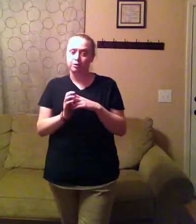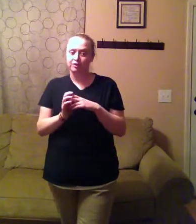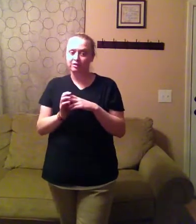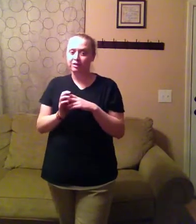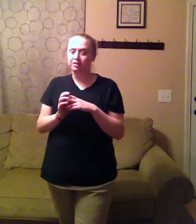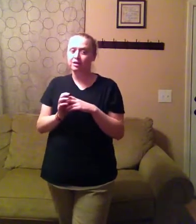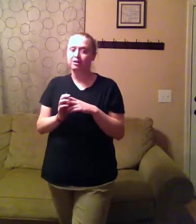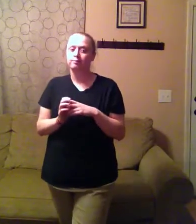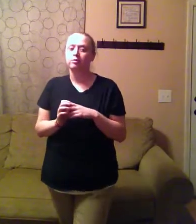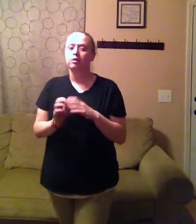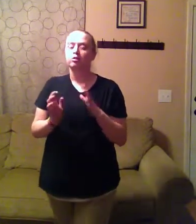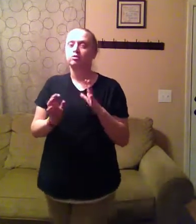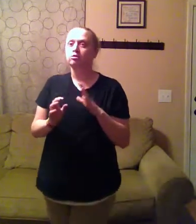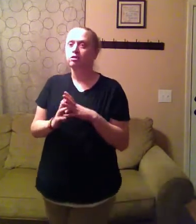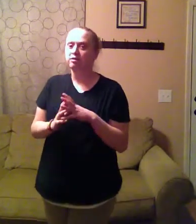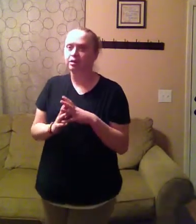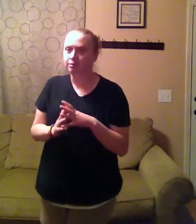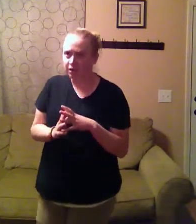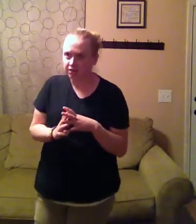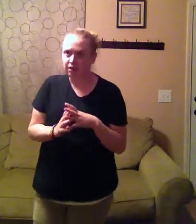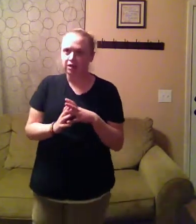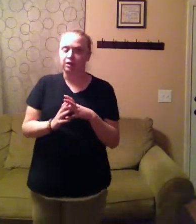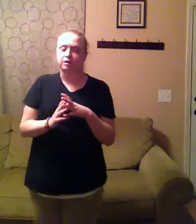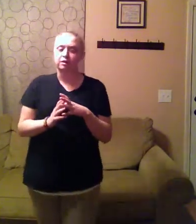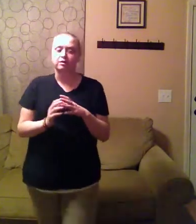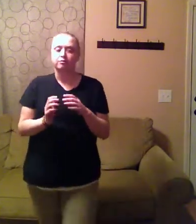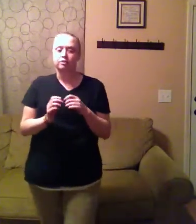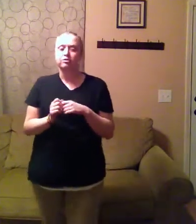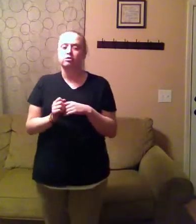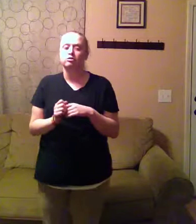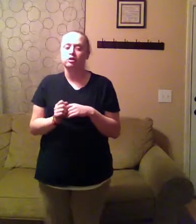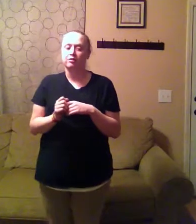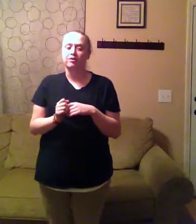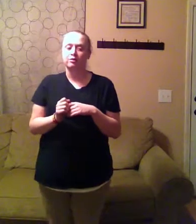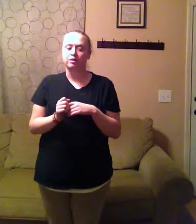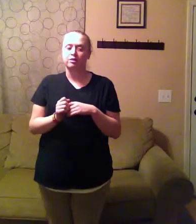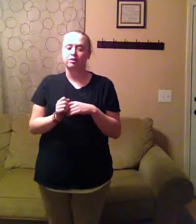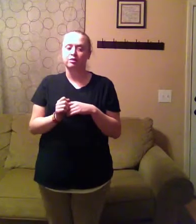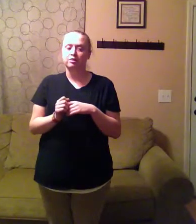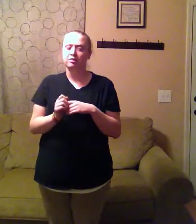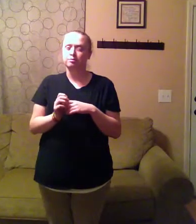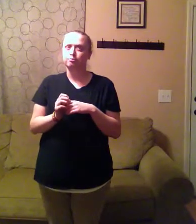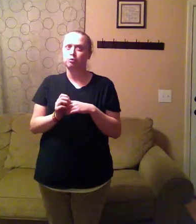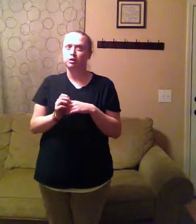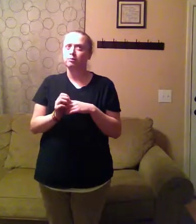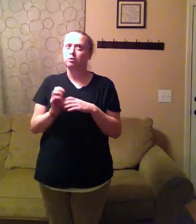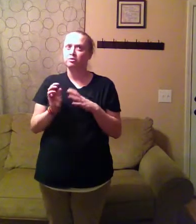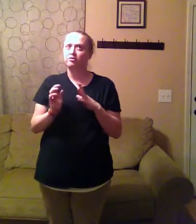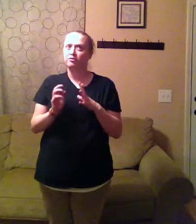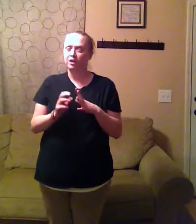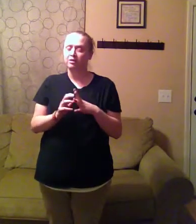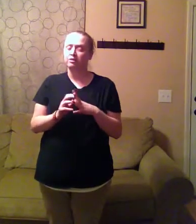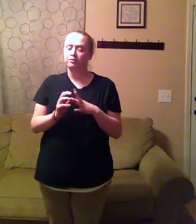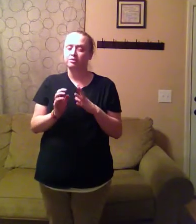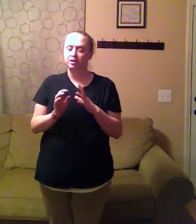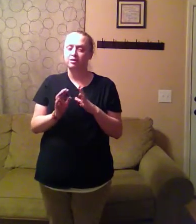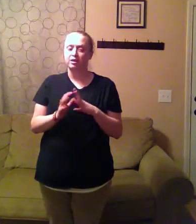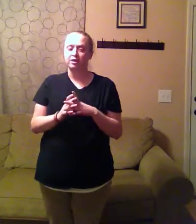perfect technique. Students at MIT did research and found that this is one of the most effective study